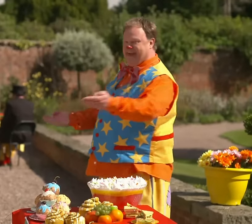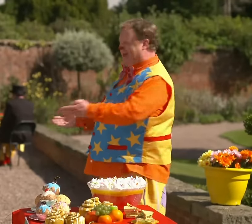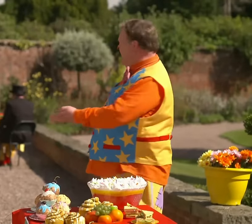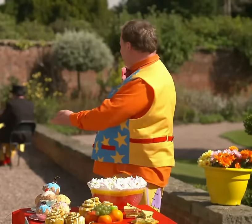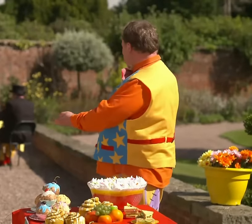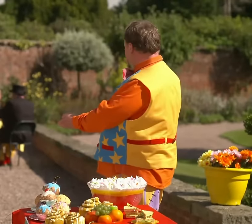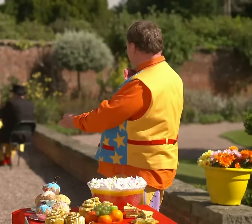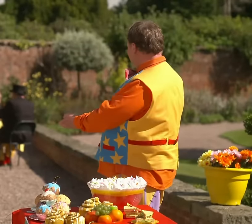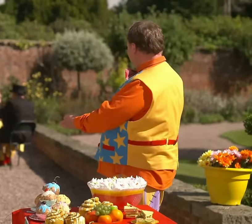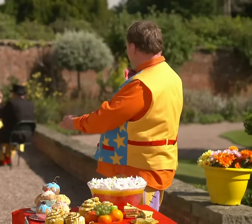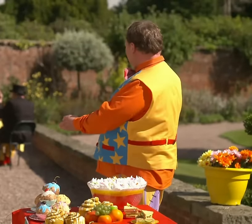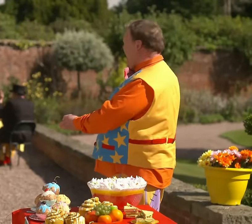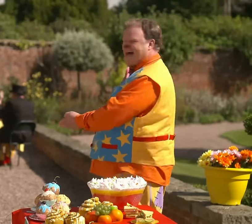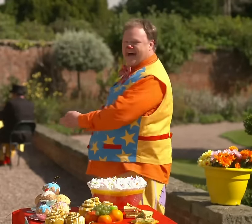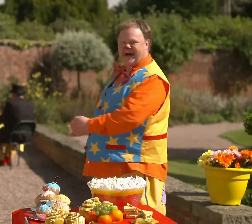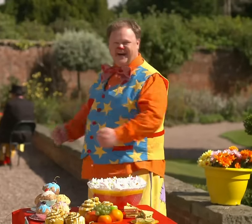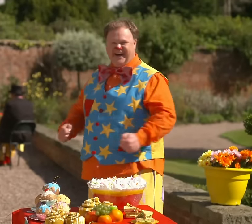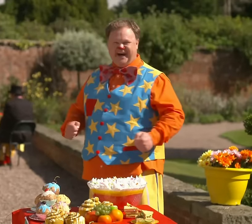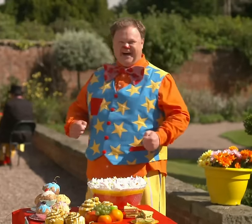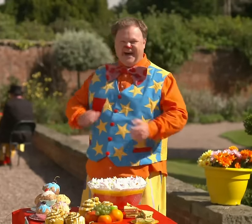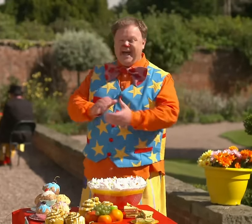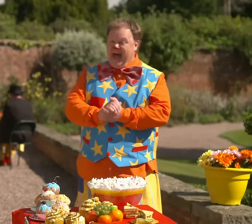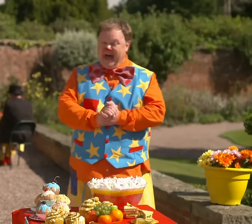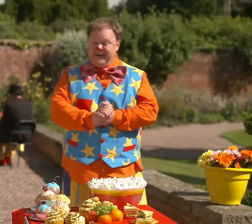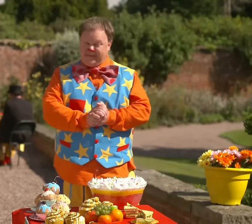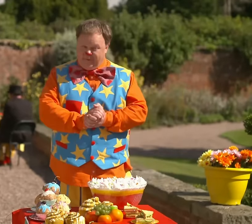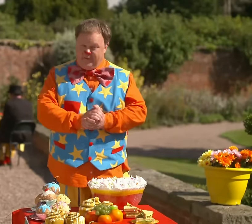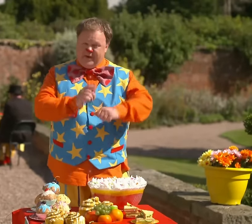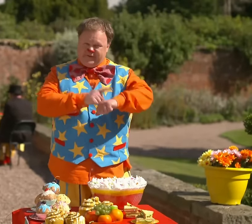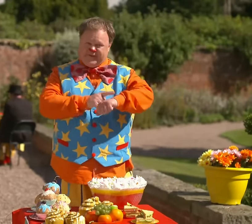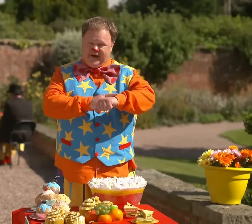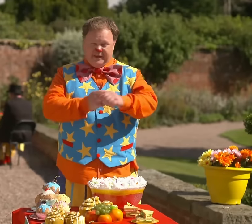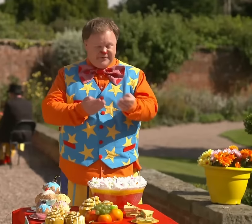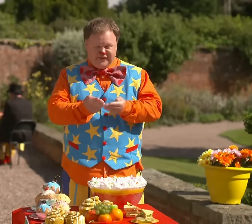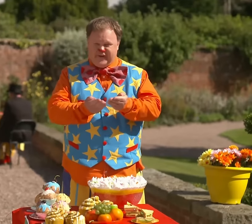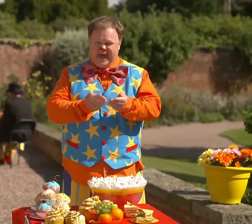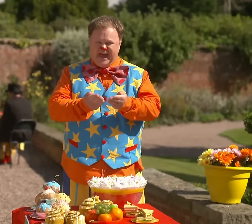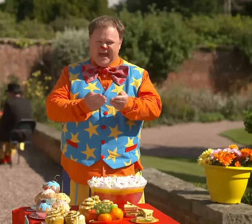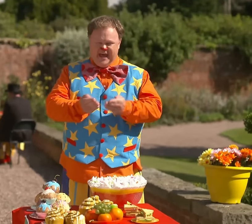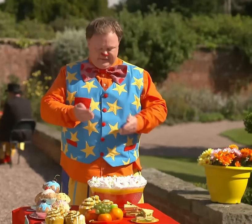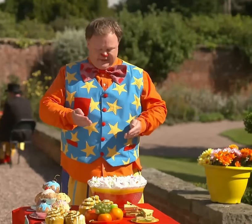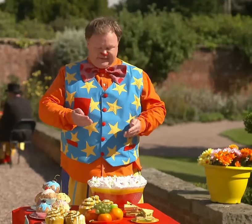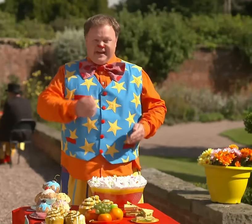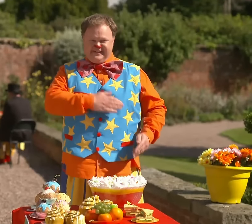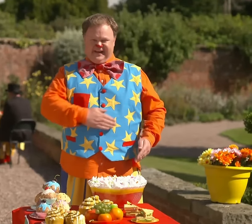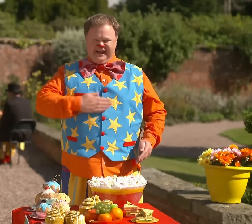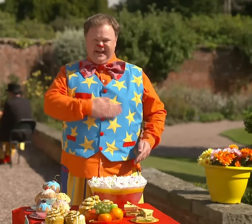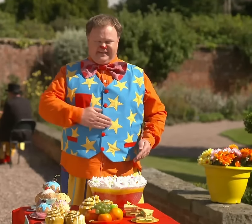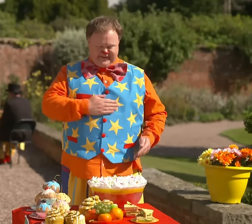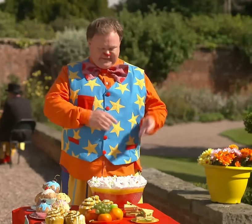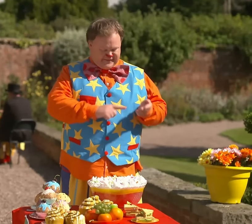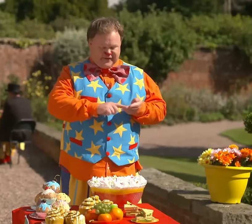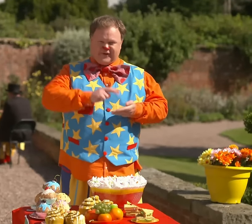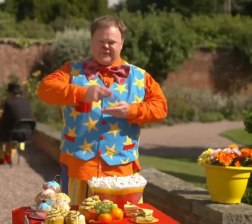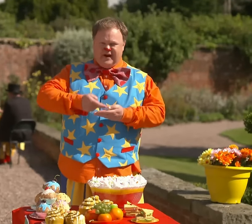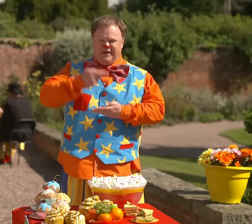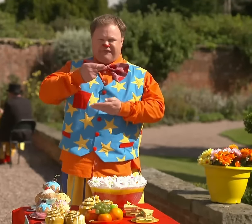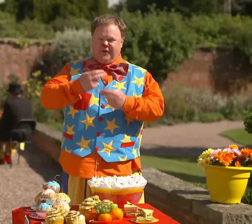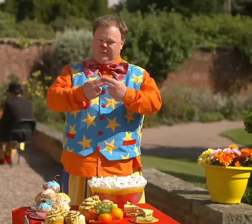here. Oh. And it's almost time to share this delicious trifle with